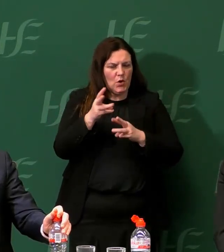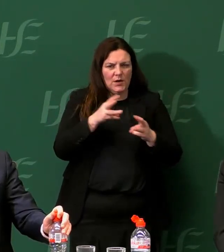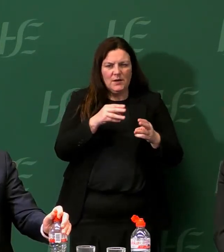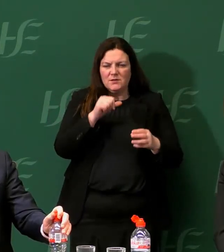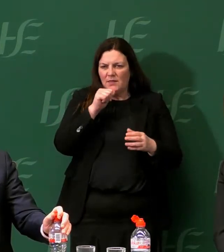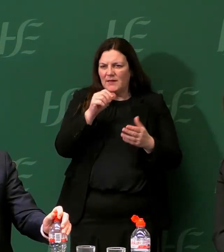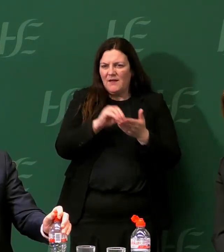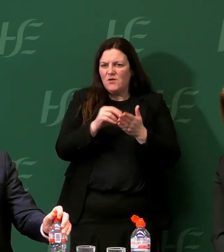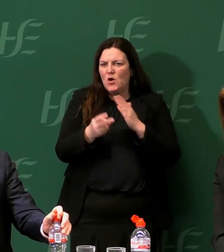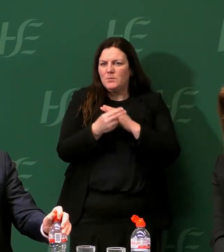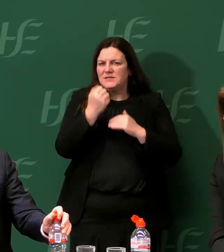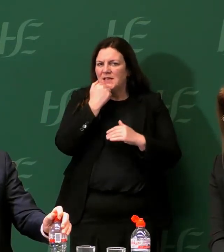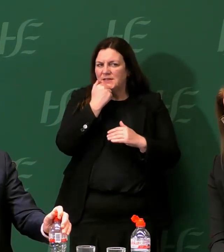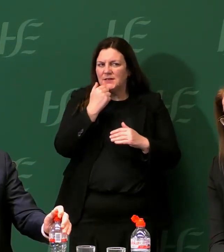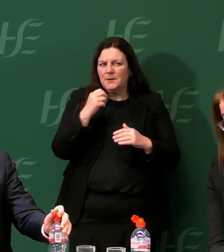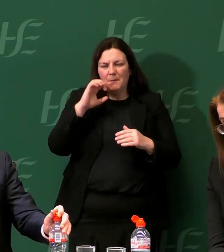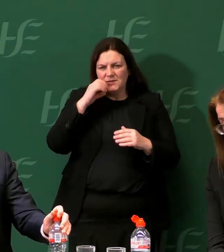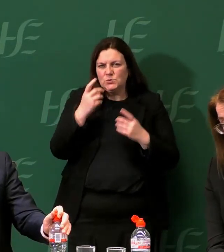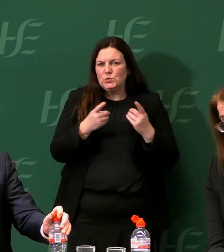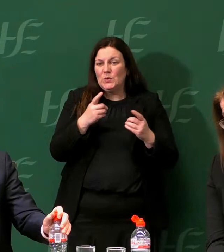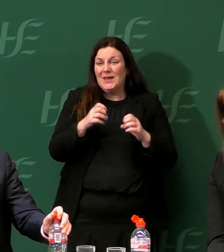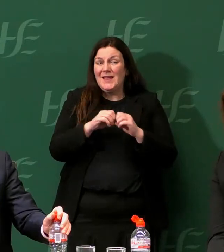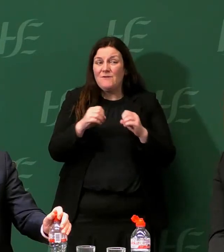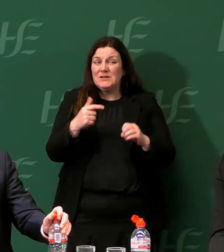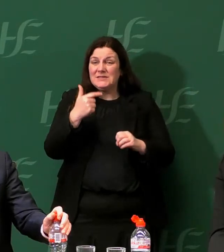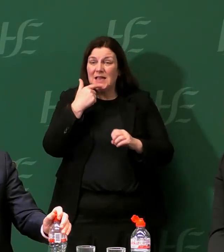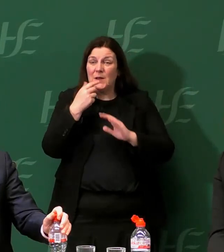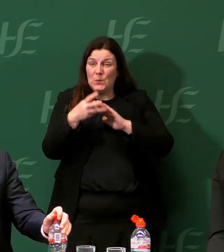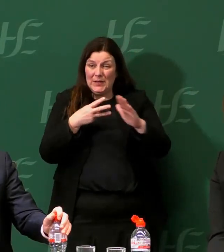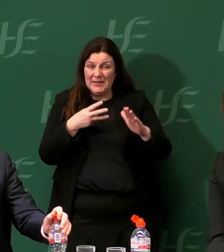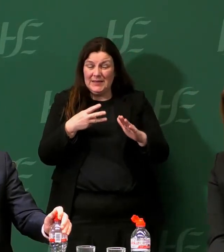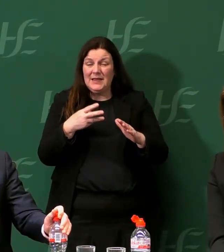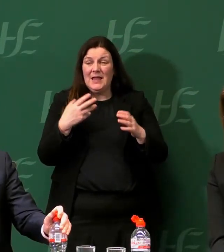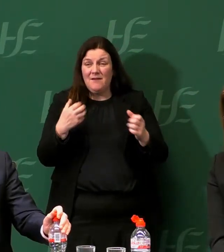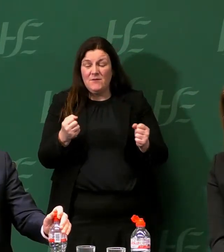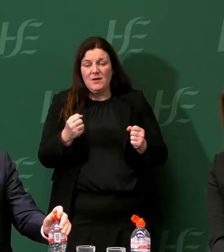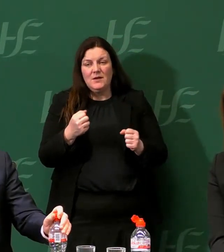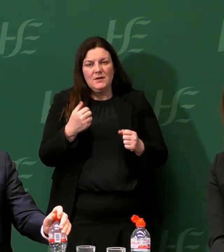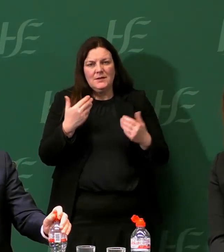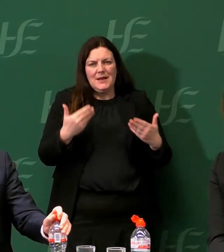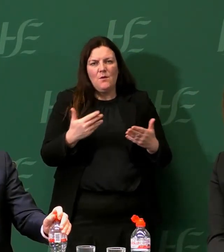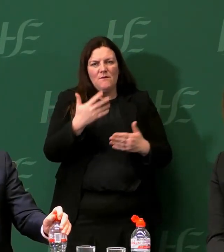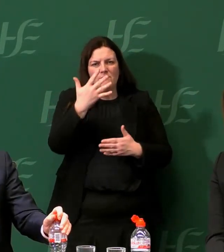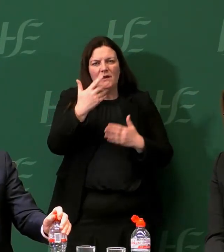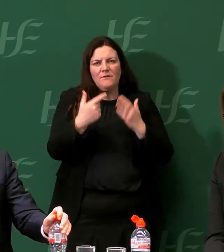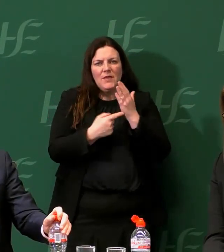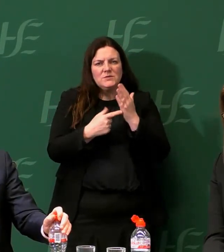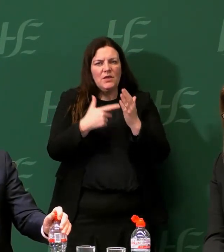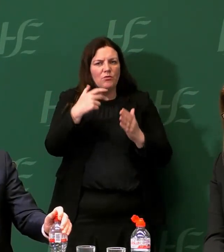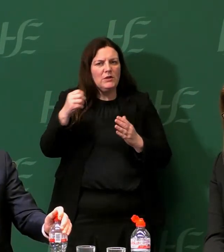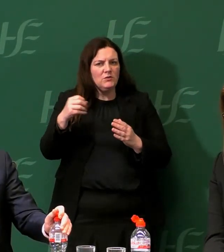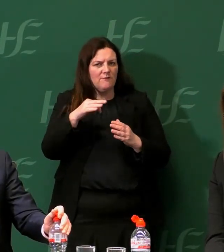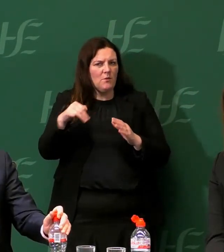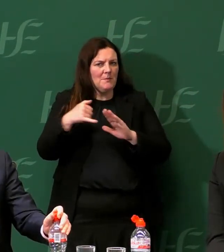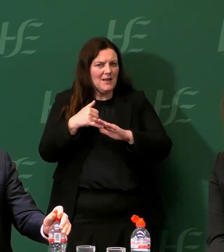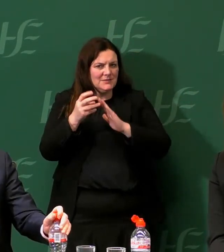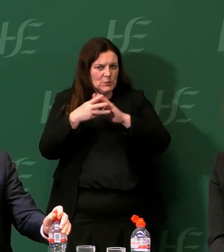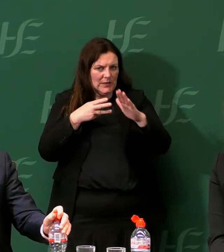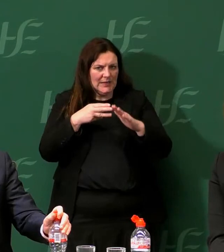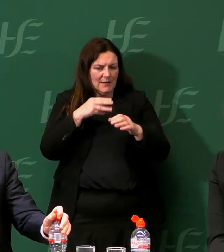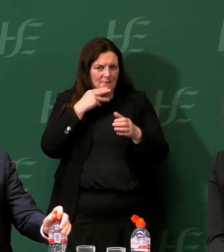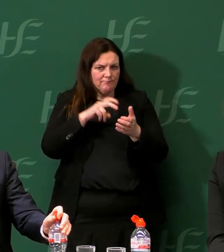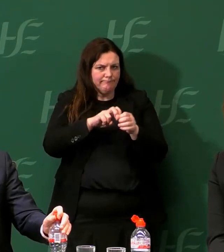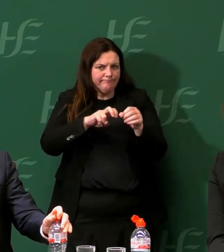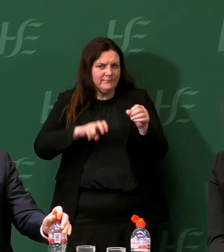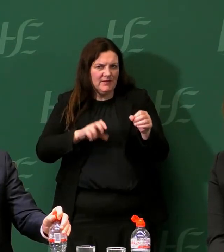updated figure from last week because we do that national count every second week. So it's still, I think, 5,300 was the figure from last week with cocooners as well.